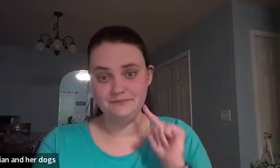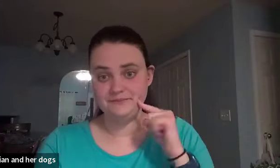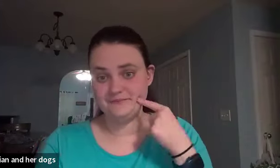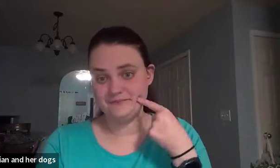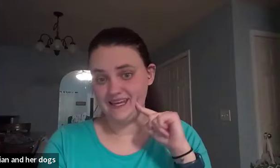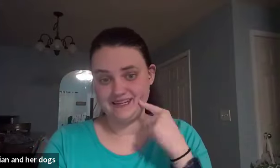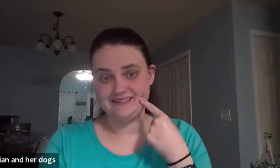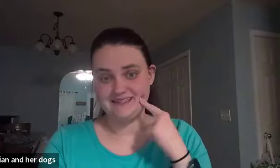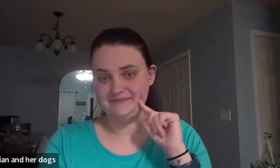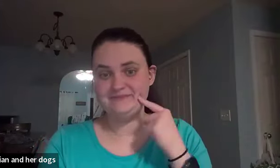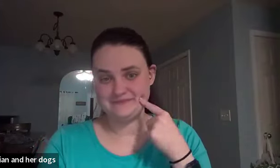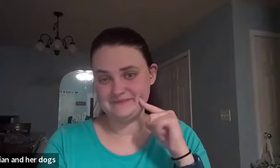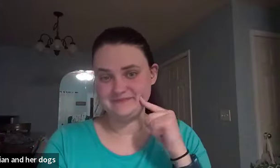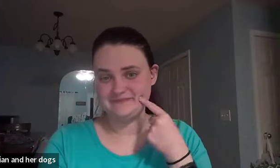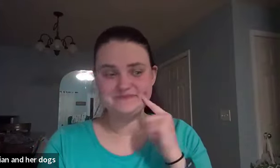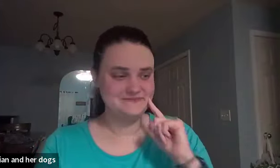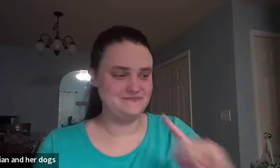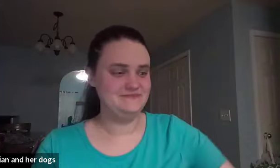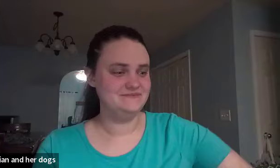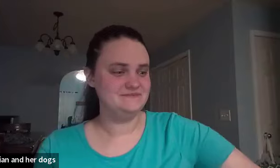Candy. Candy.